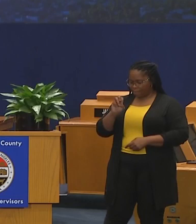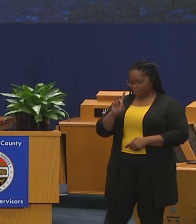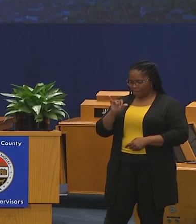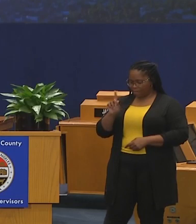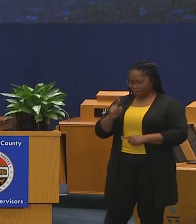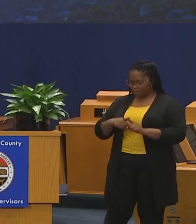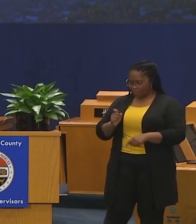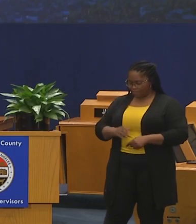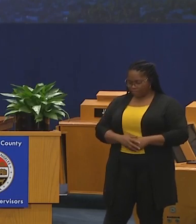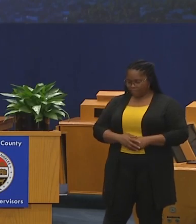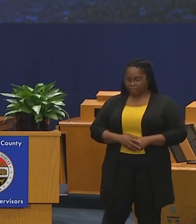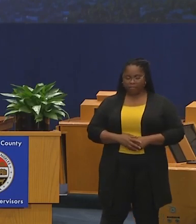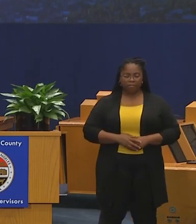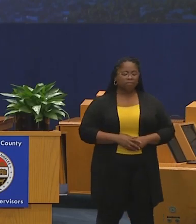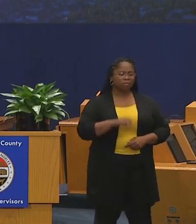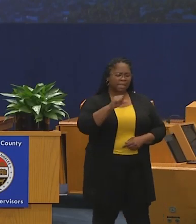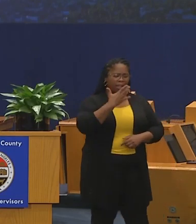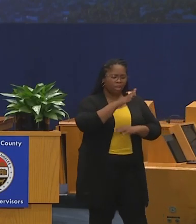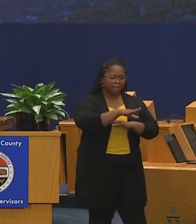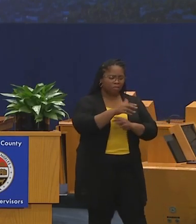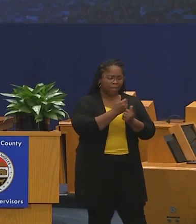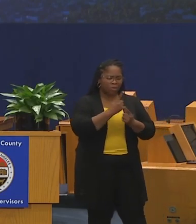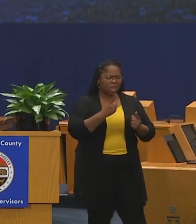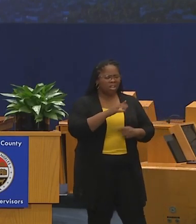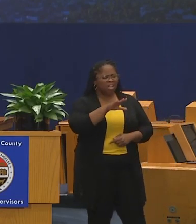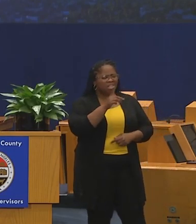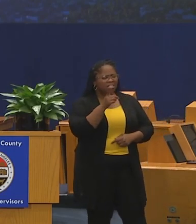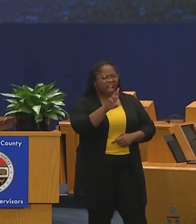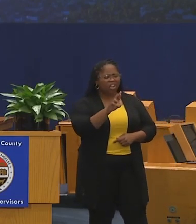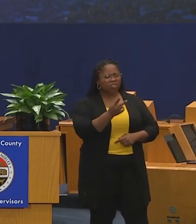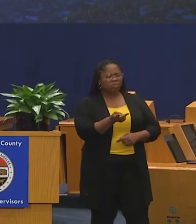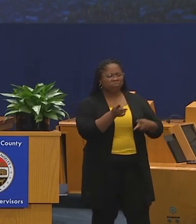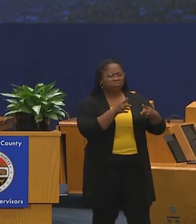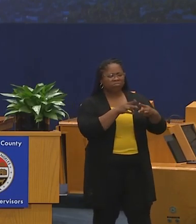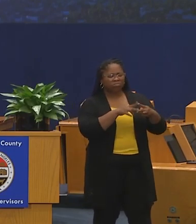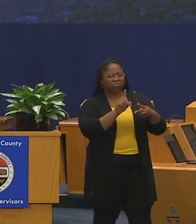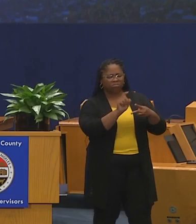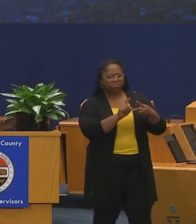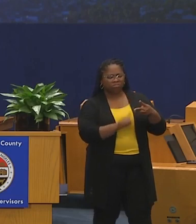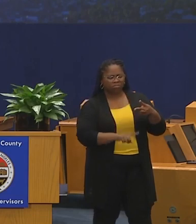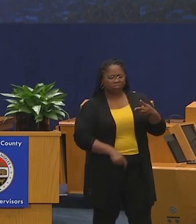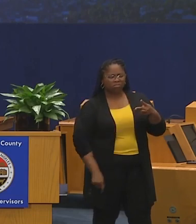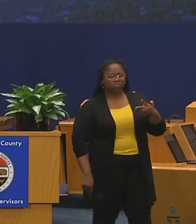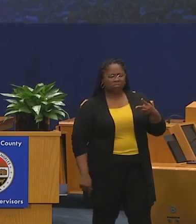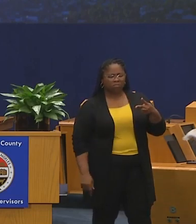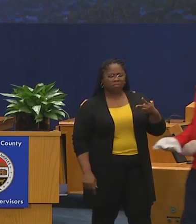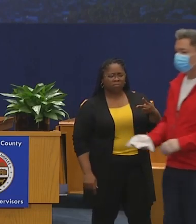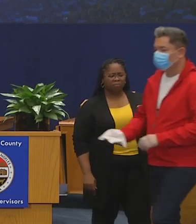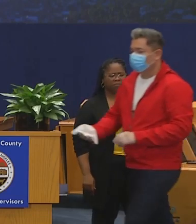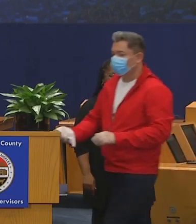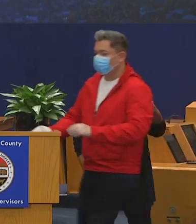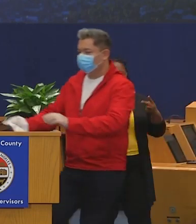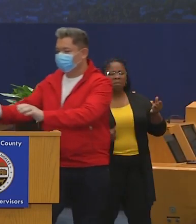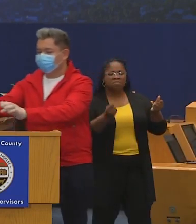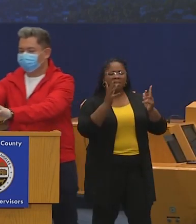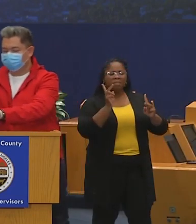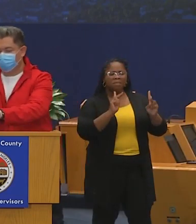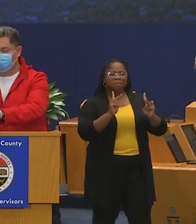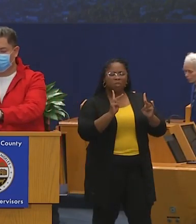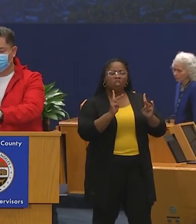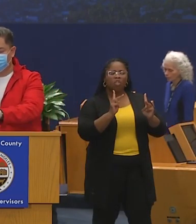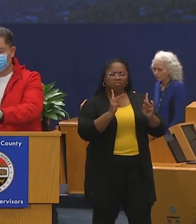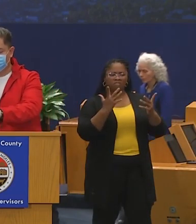outlet. Yes, good afternoon, everyone. Doctor, two quick questions, if I may. A number of people are getting the antibody